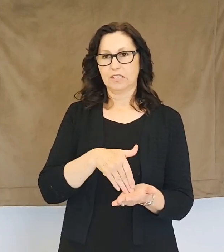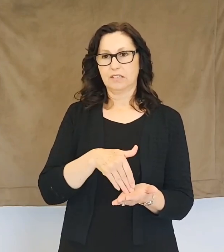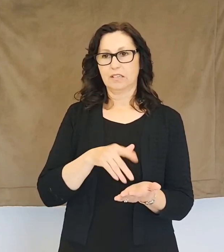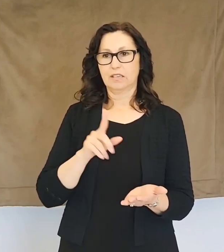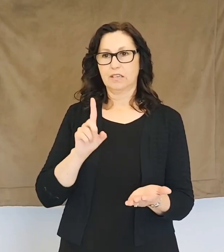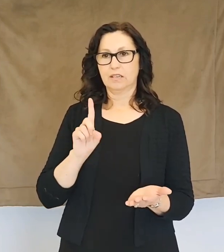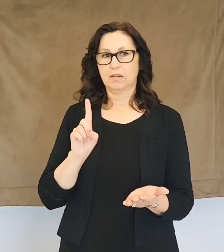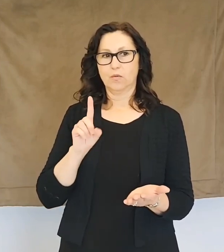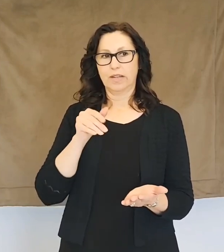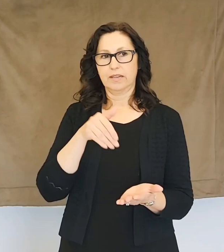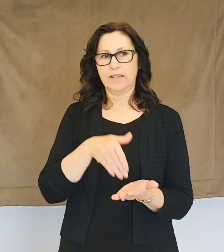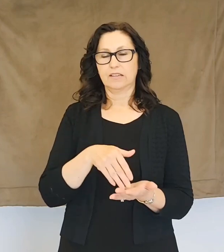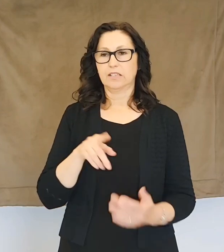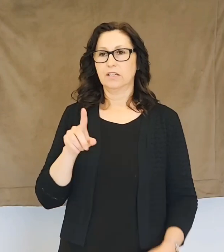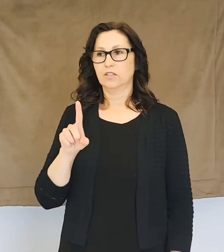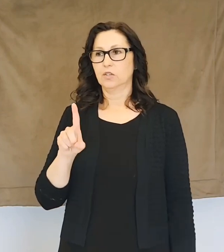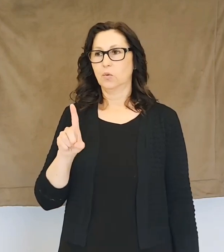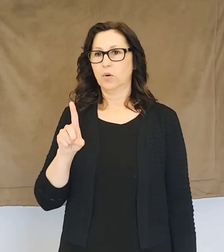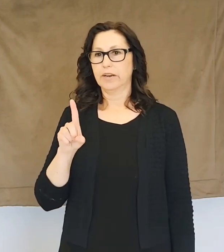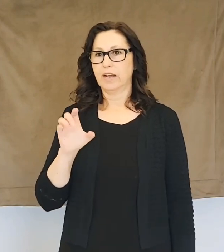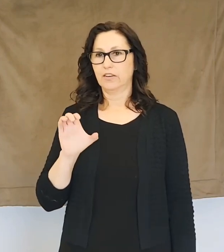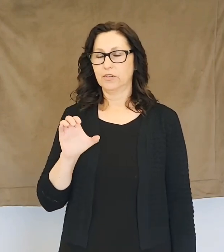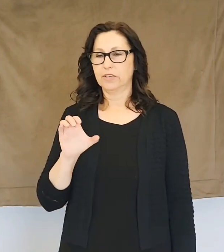1,000, 1,000. So 100,